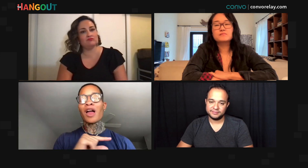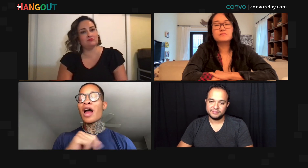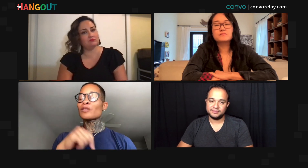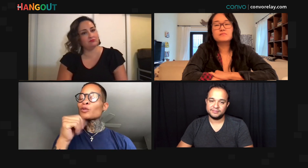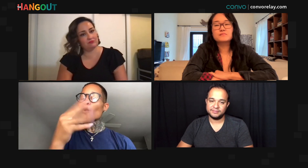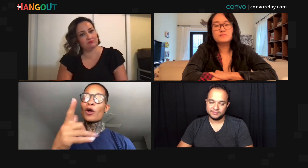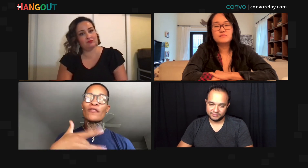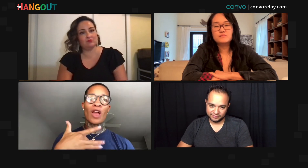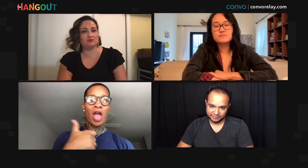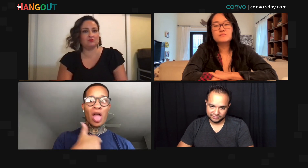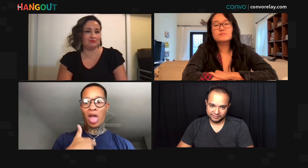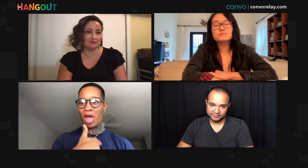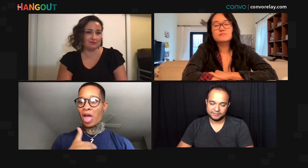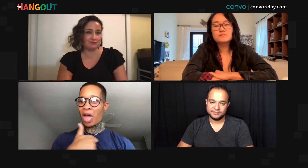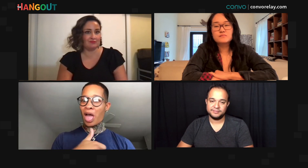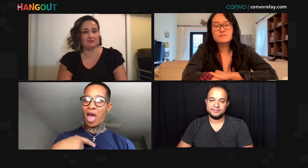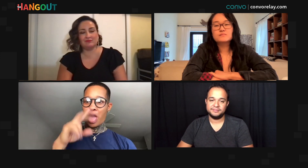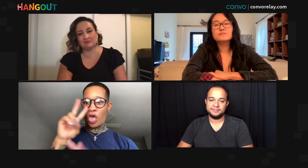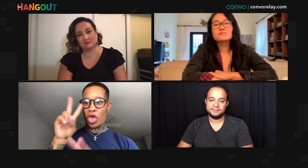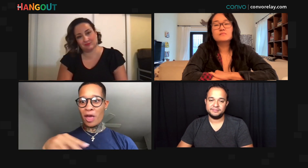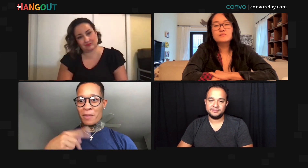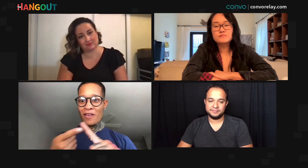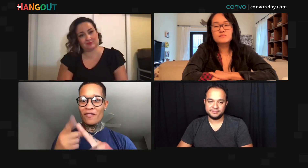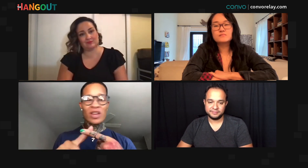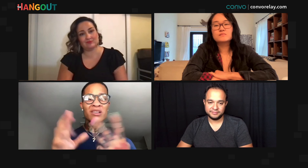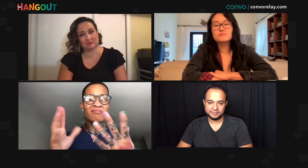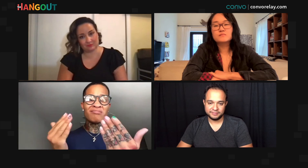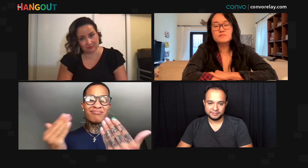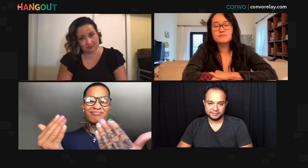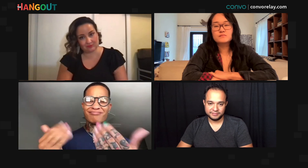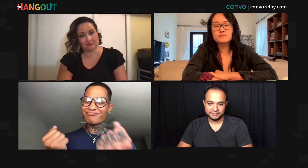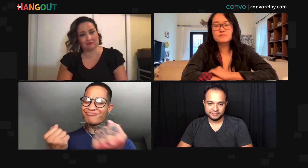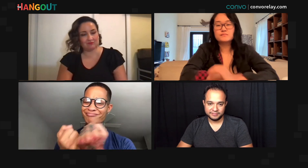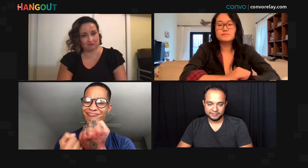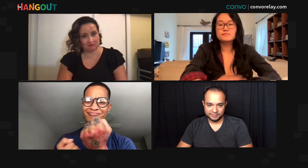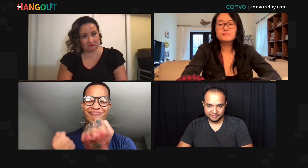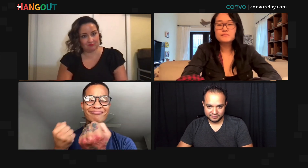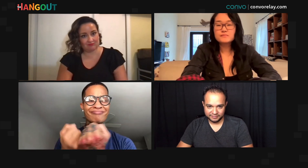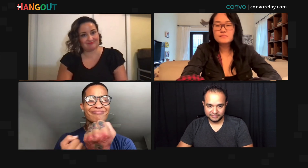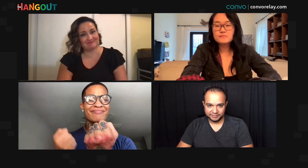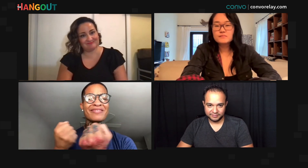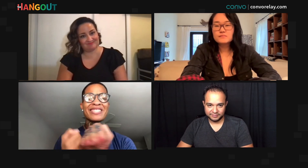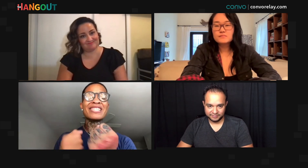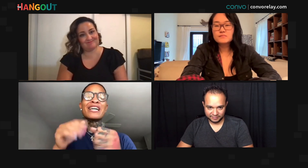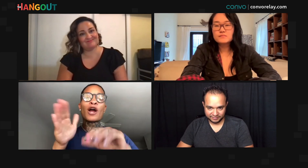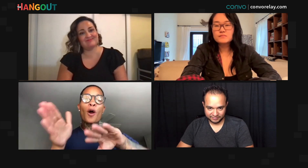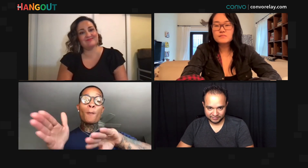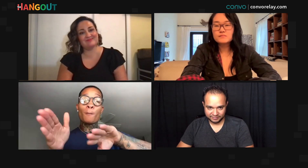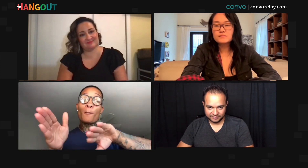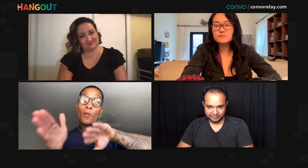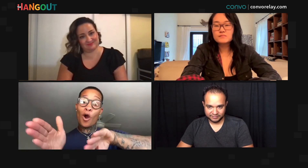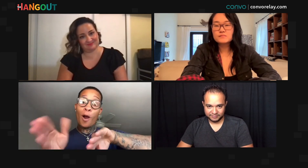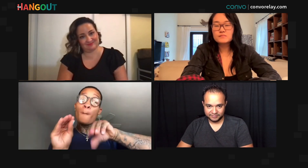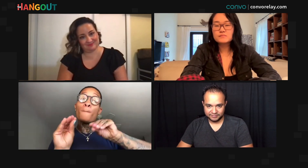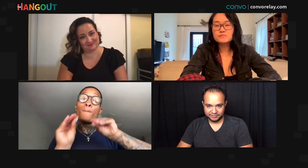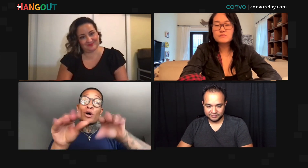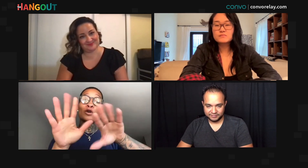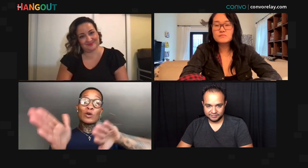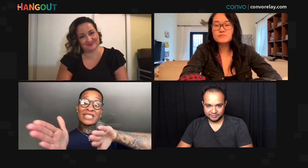don't want you to feel guilty or feel regretful or that your friends aren't going to accept you. You will get that support.